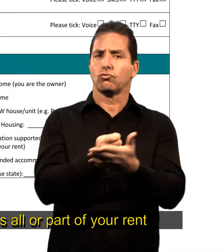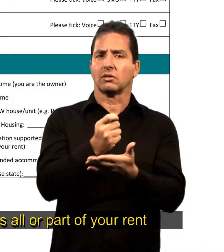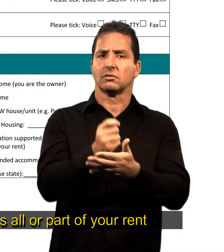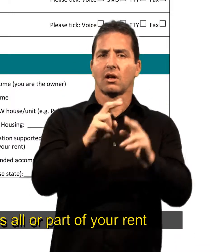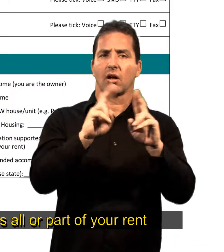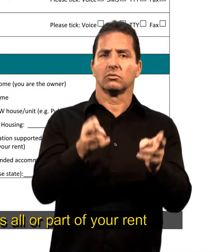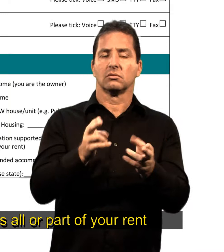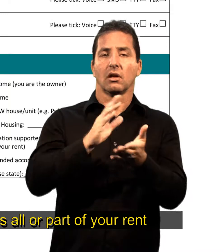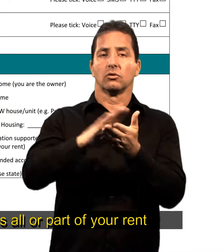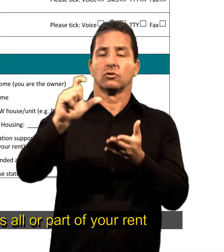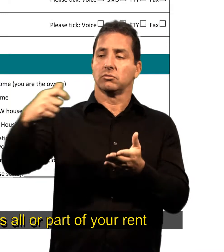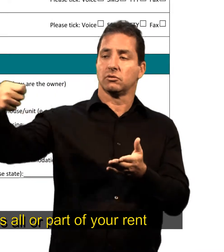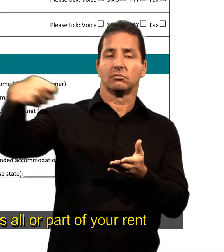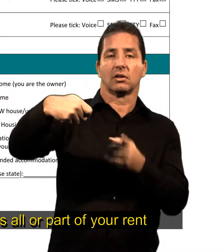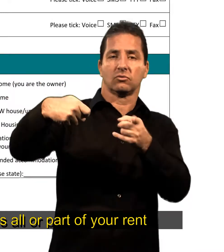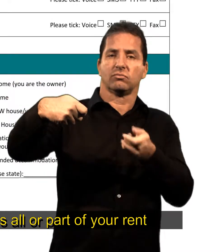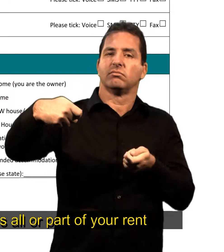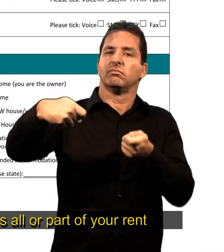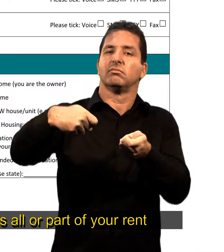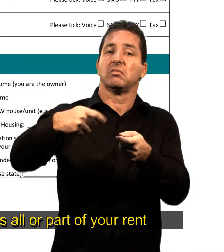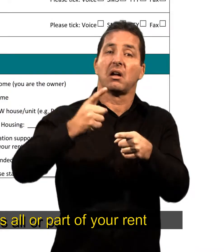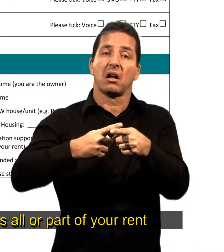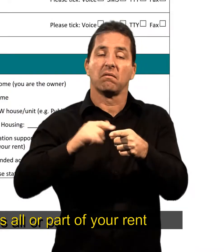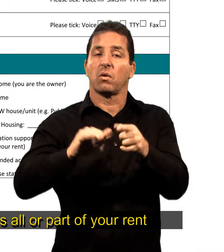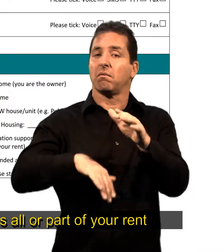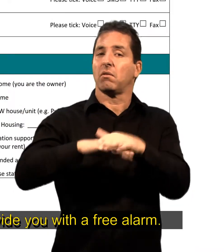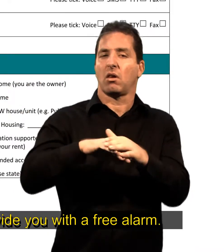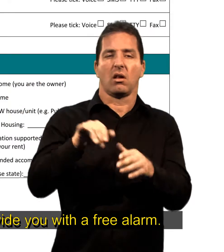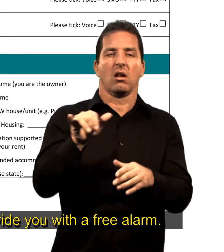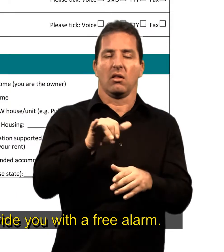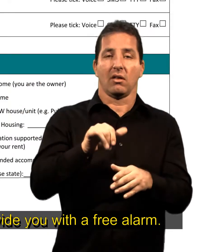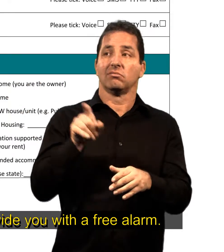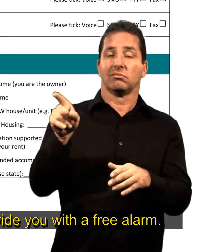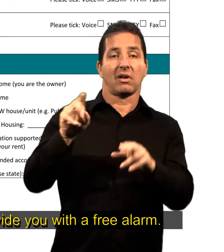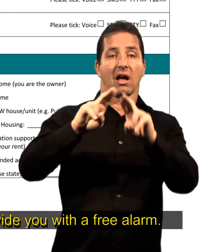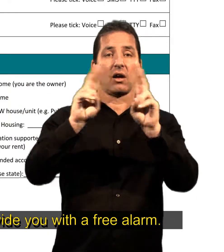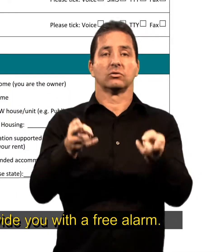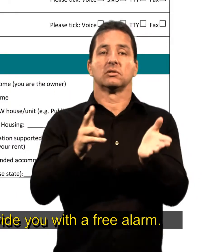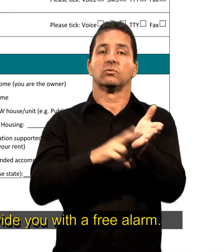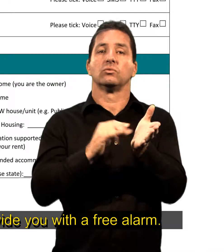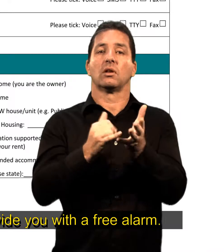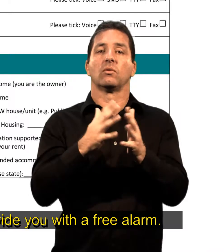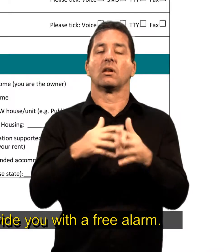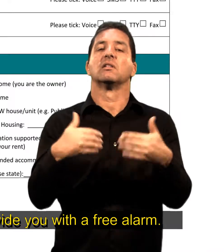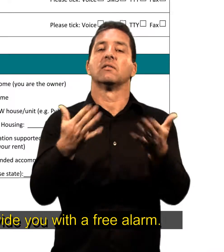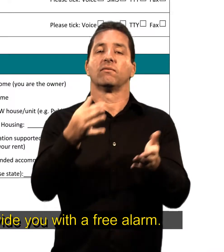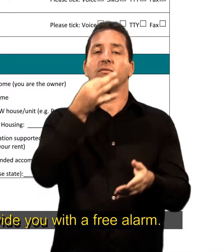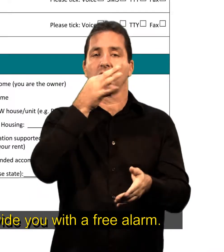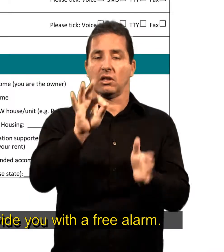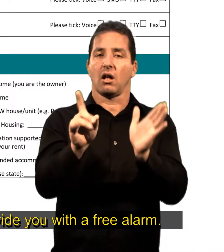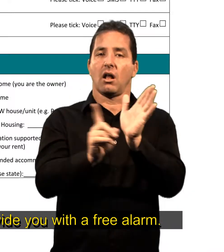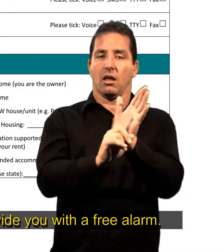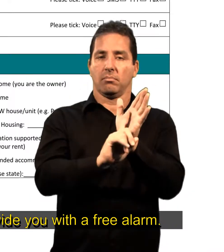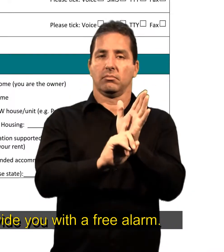If Housing New South Wales pays all or part of your rent, Housing New South Wales will provide you with a free alarm.